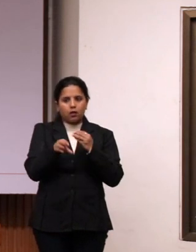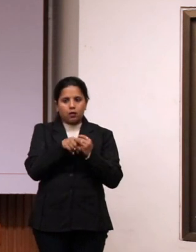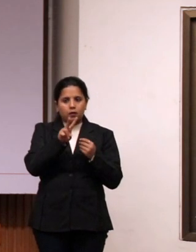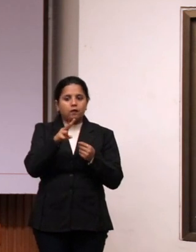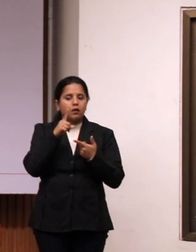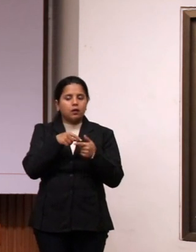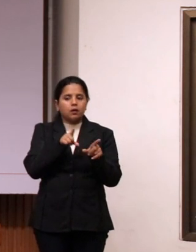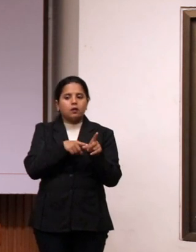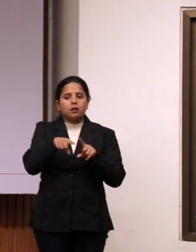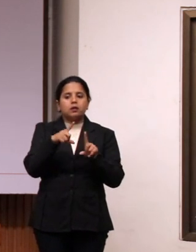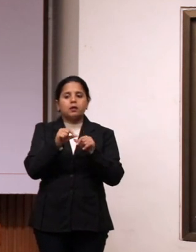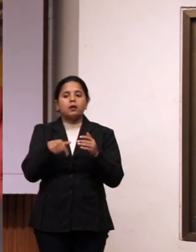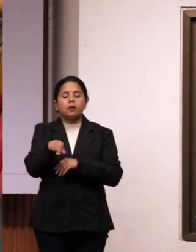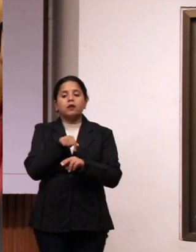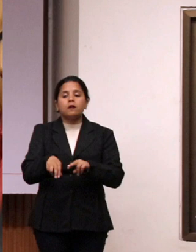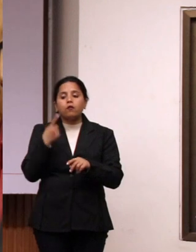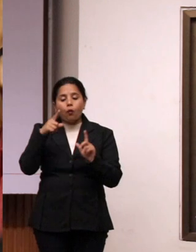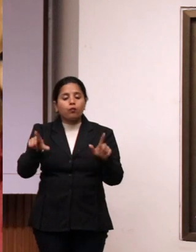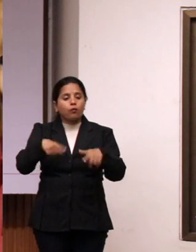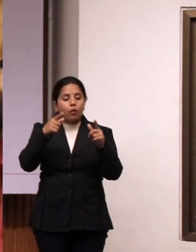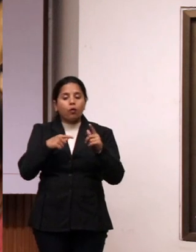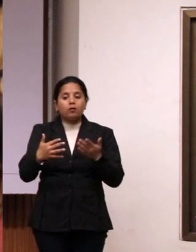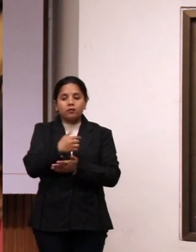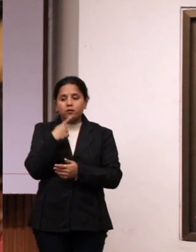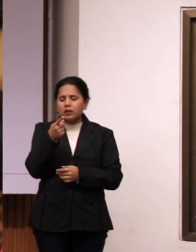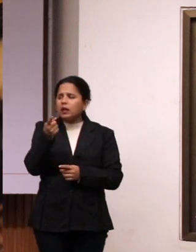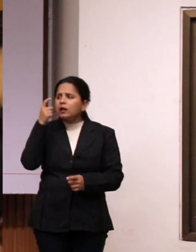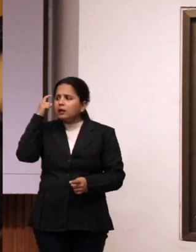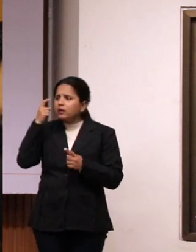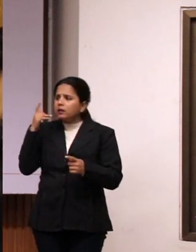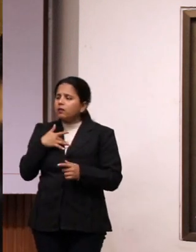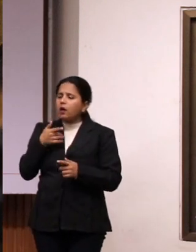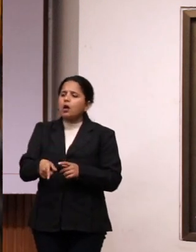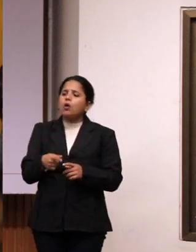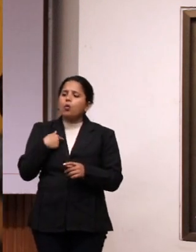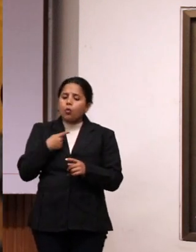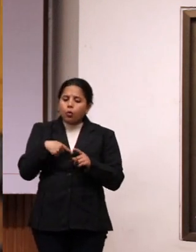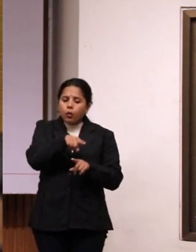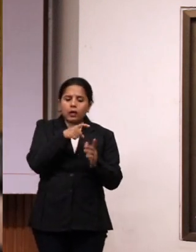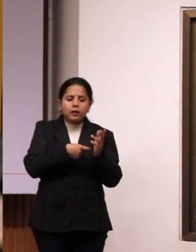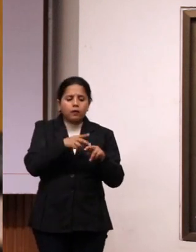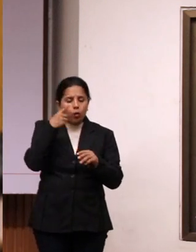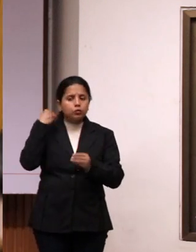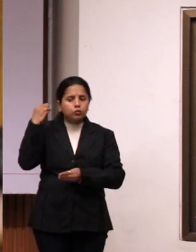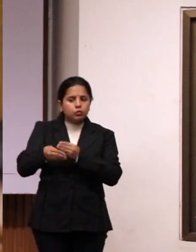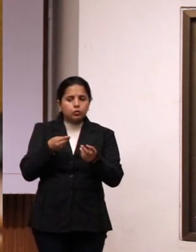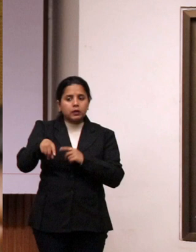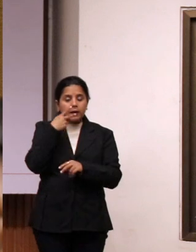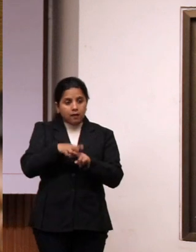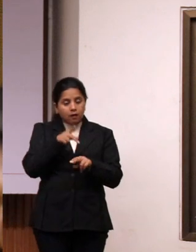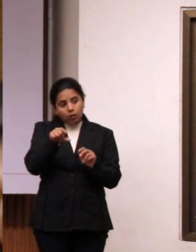Vijay was asking on the data points of forest. So Faiyaz, do you think the go-to reference point for generations, the champion in